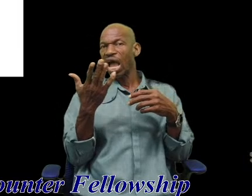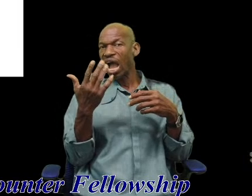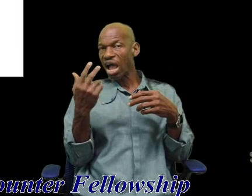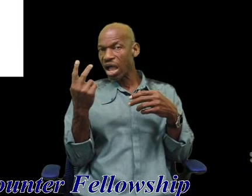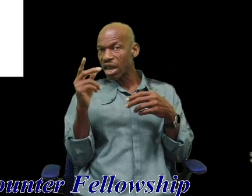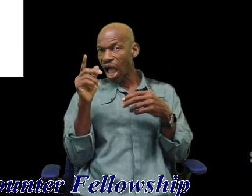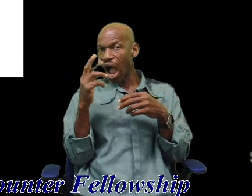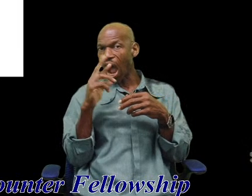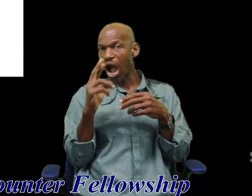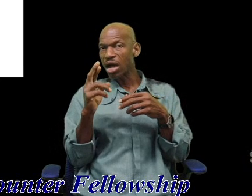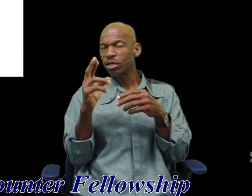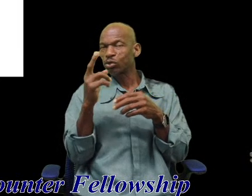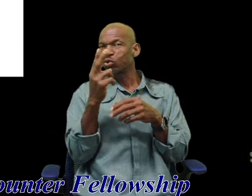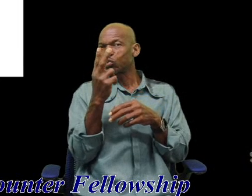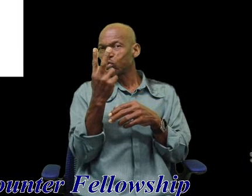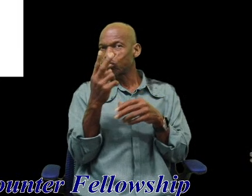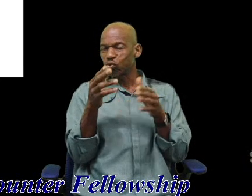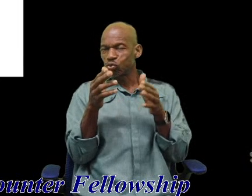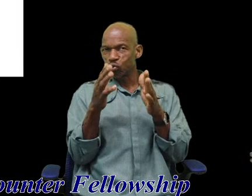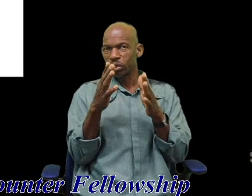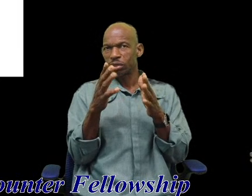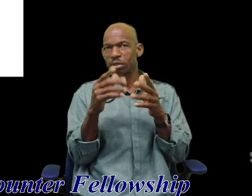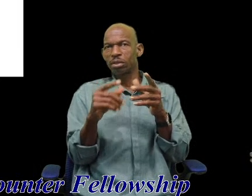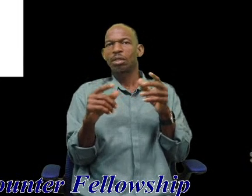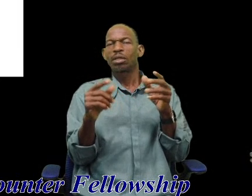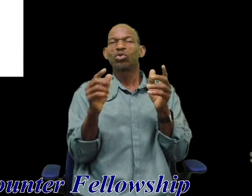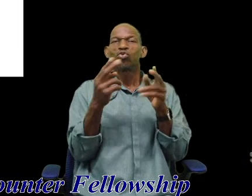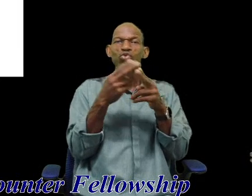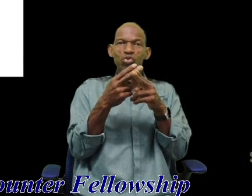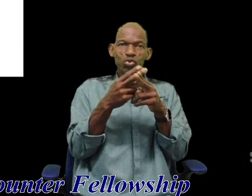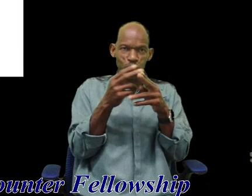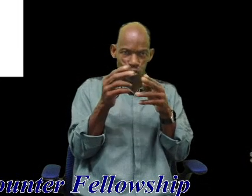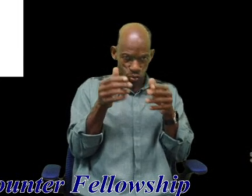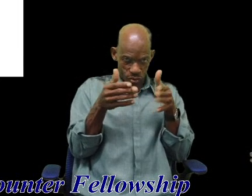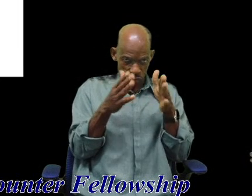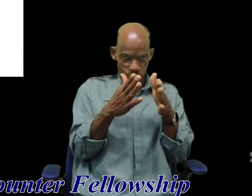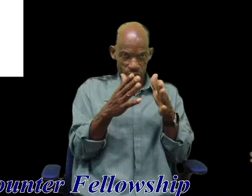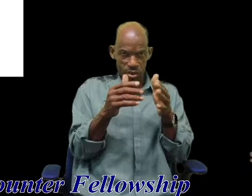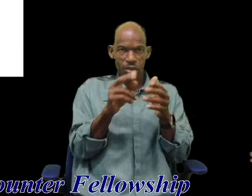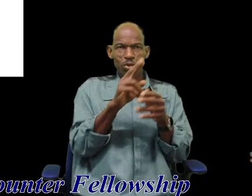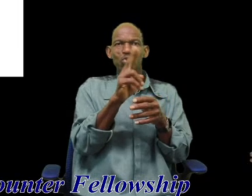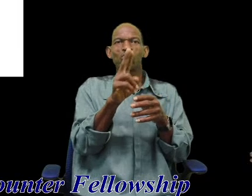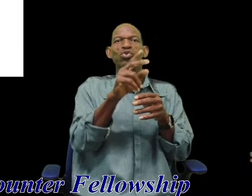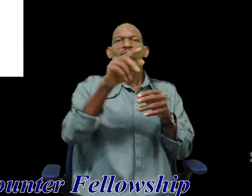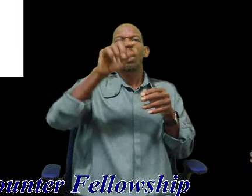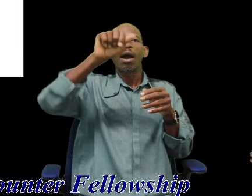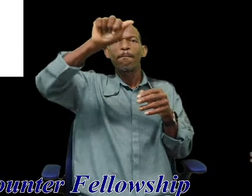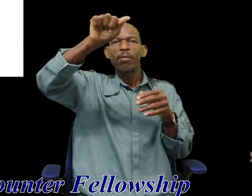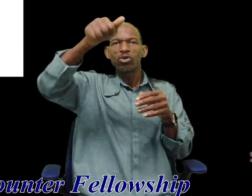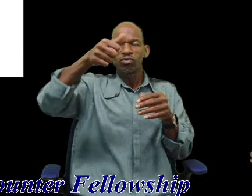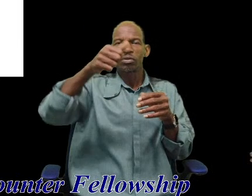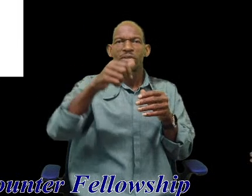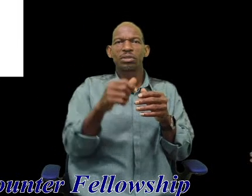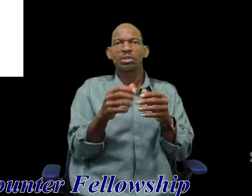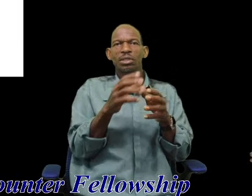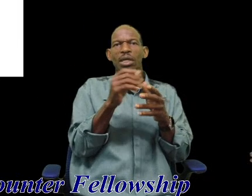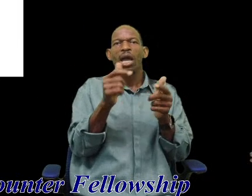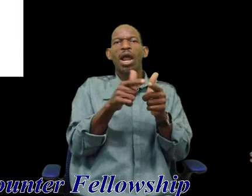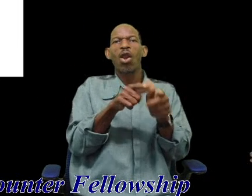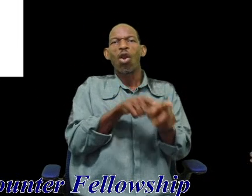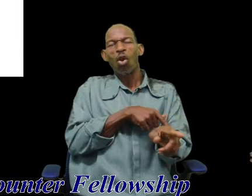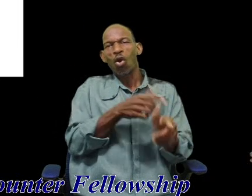the book belongs to the boy. The shorter way, when we use the apostrophe, it makes it shorter for us to